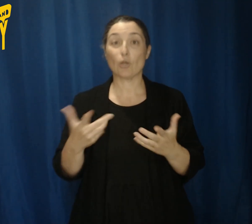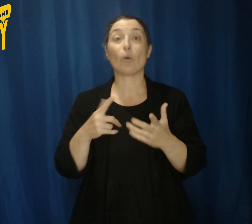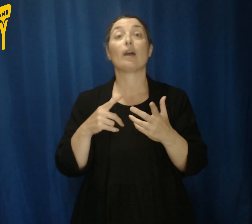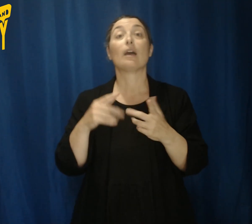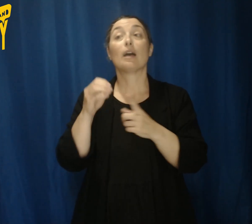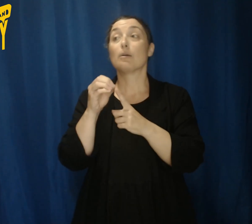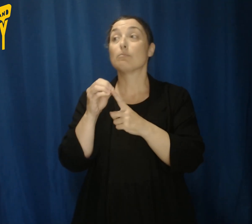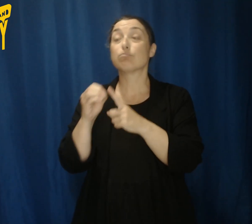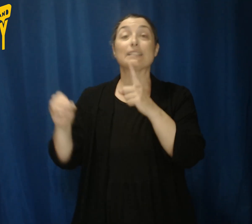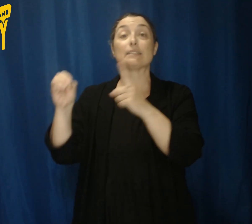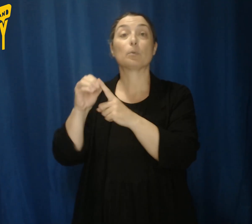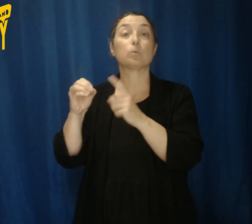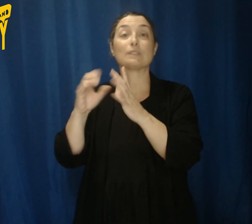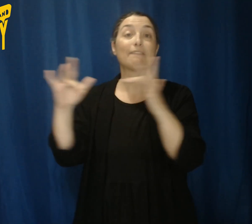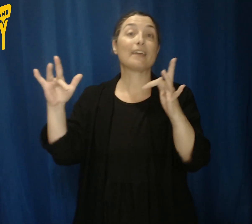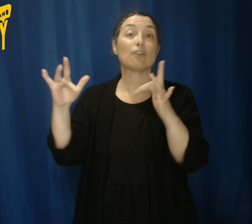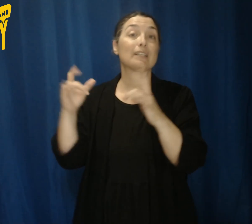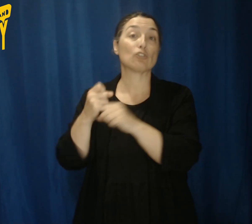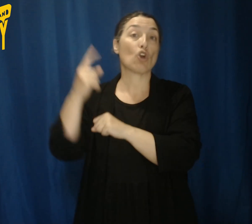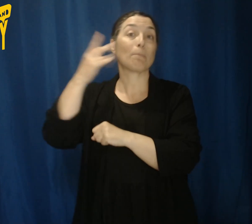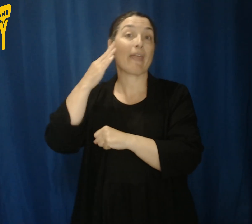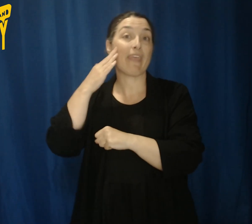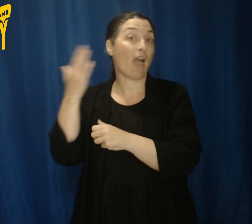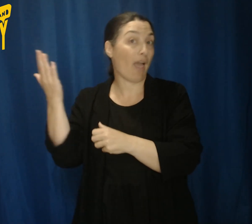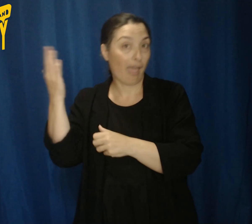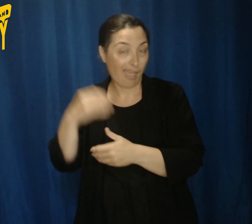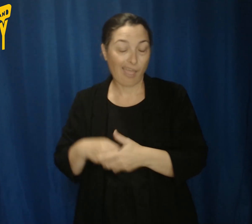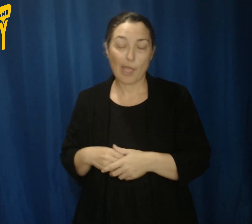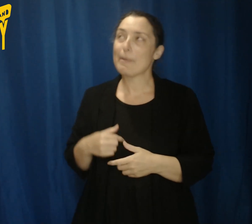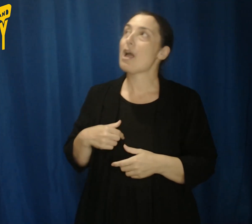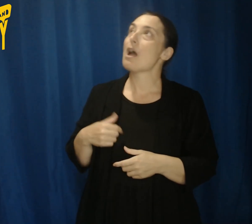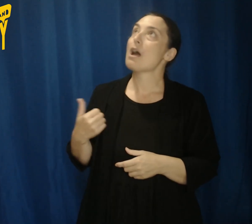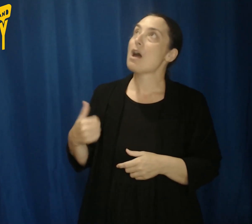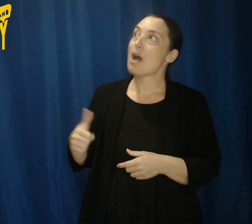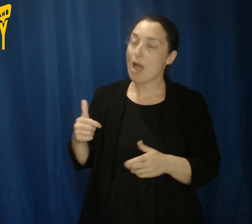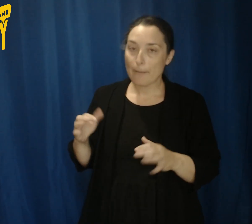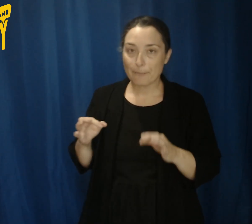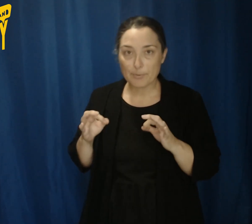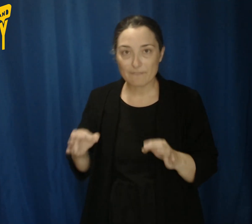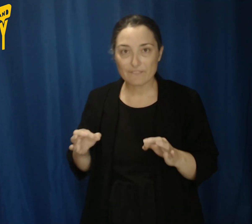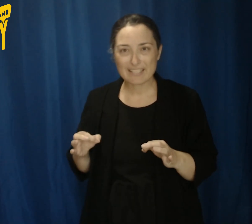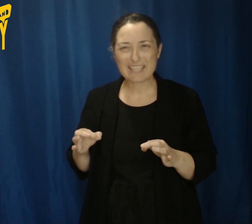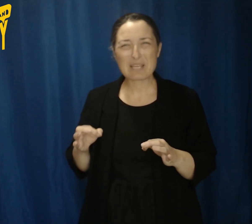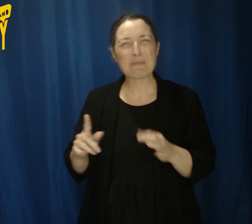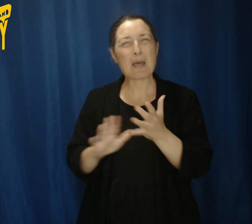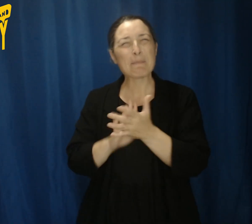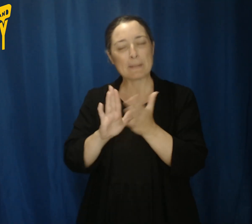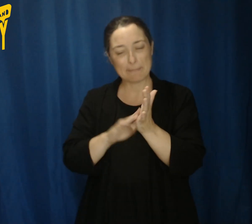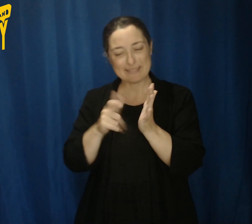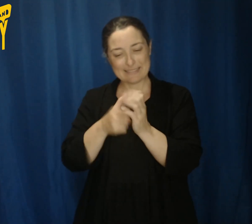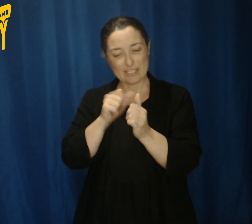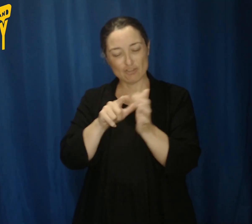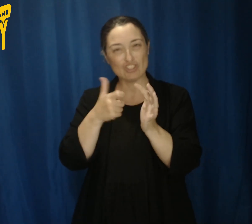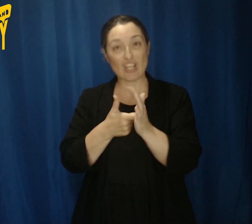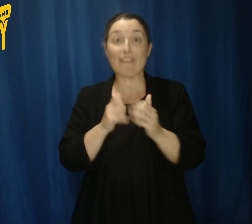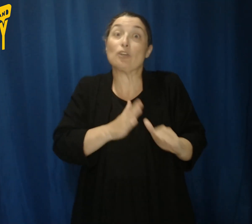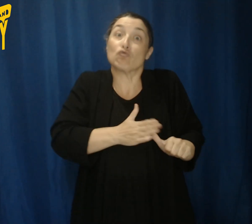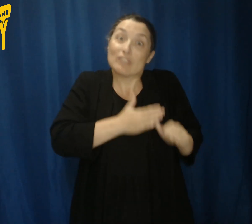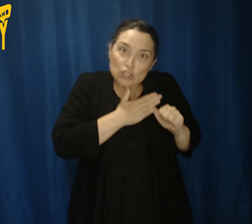a fairy godmother. And I was like, oh my God, that's perfect. But I lost Mr. Ginger then, the original Mr. Ginger. And I do remember